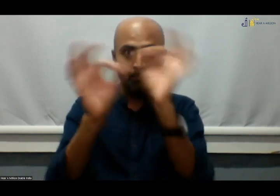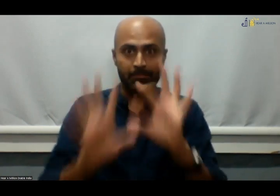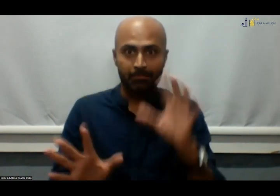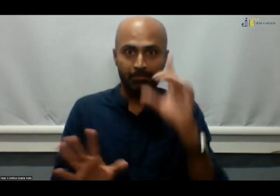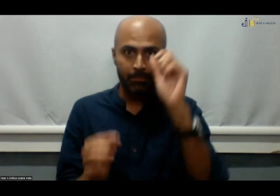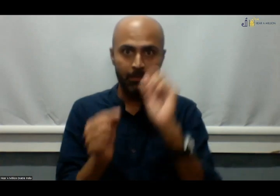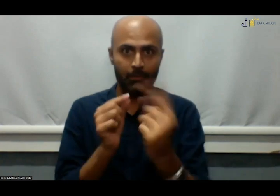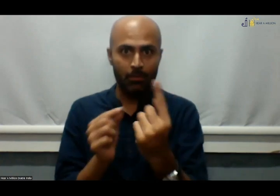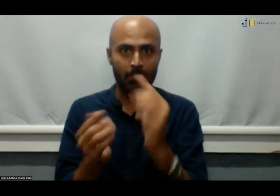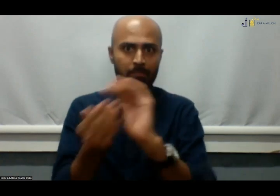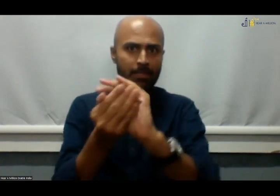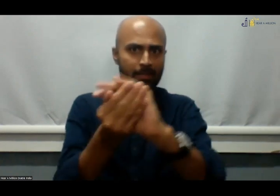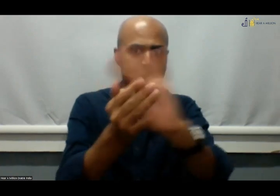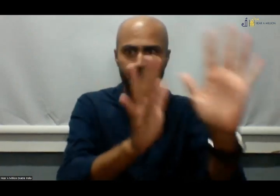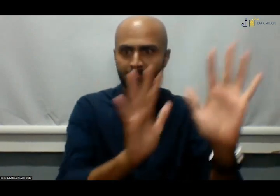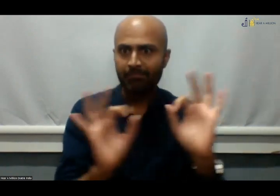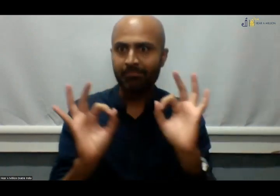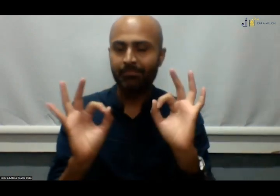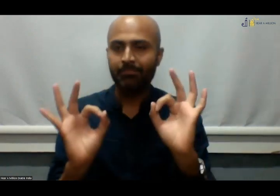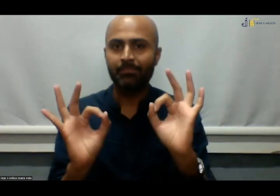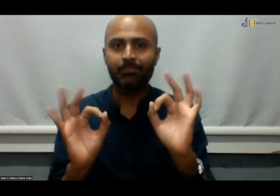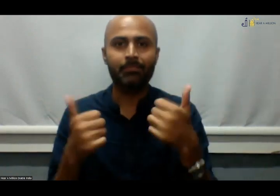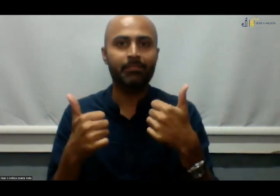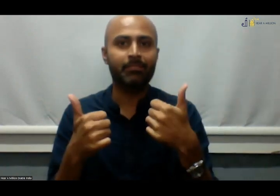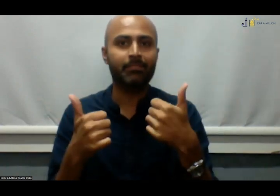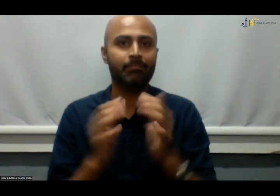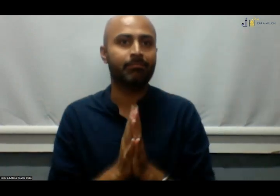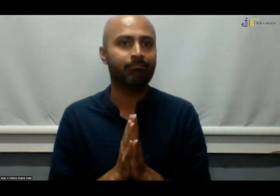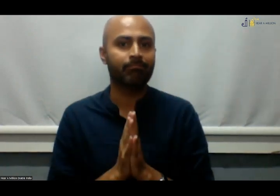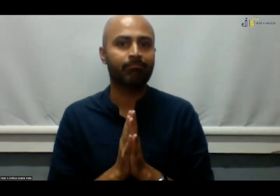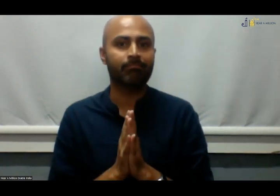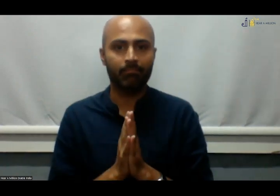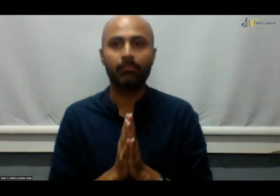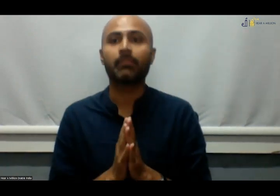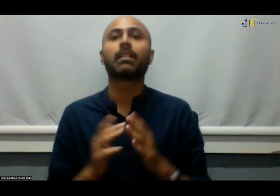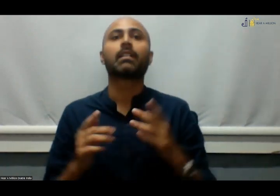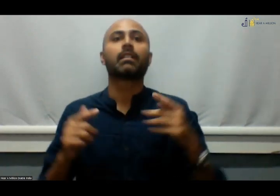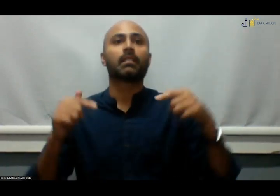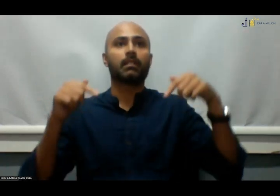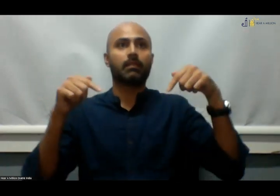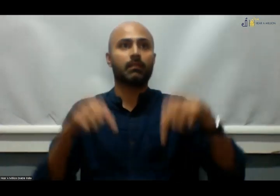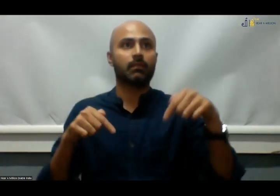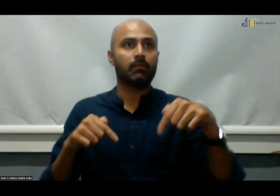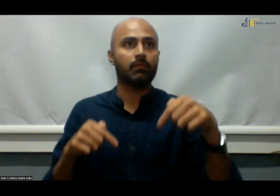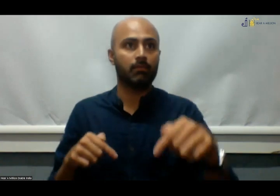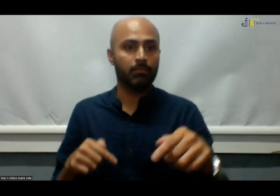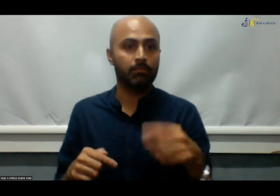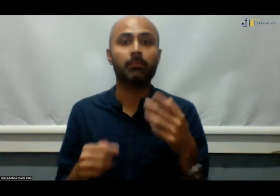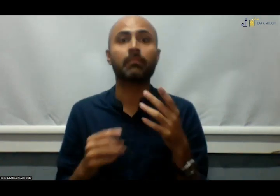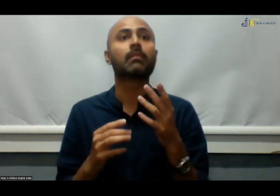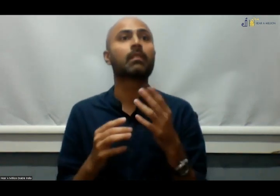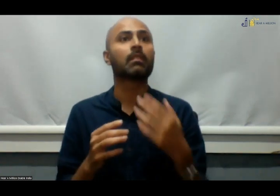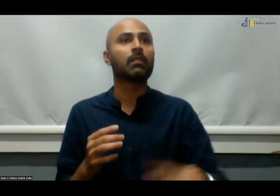of Sudamani. I hope everyone is ready with the candle and matchstick.